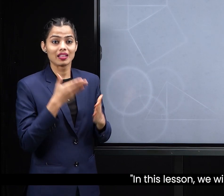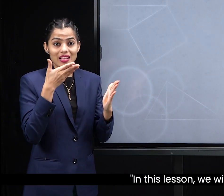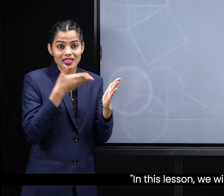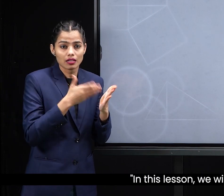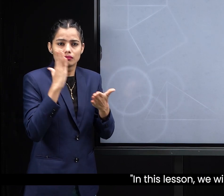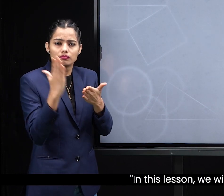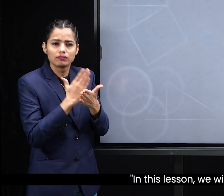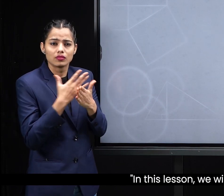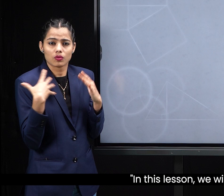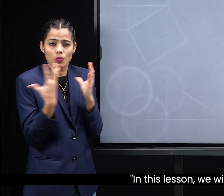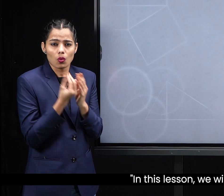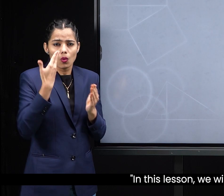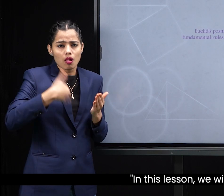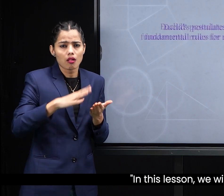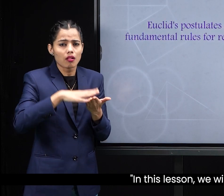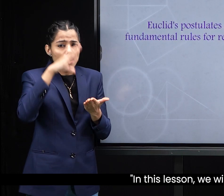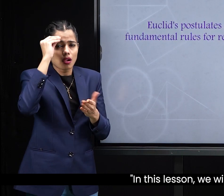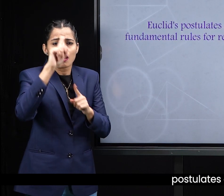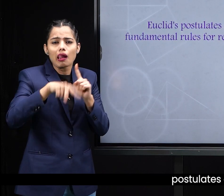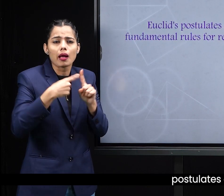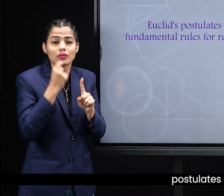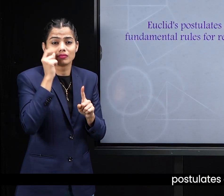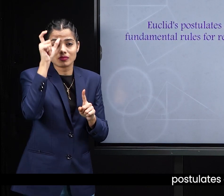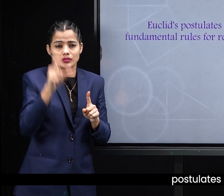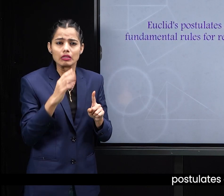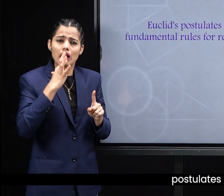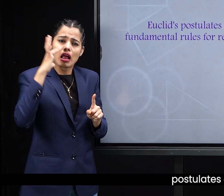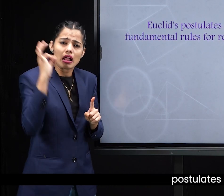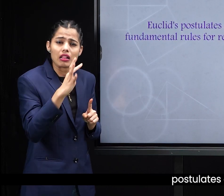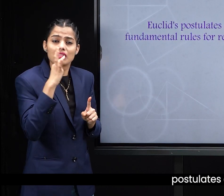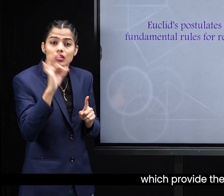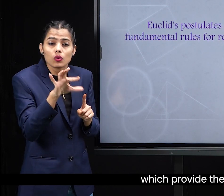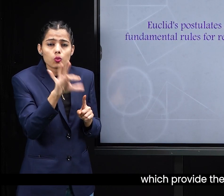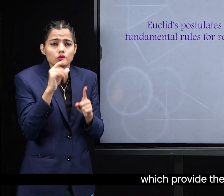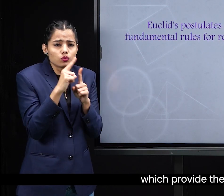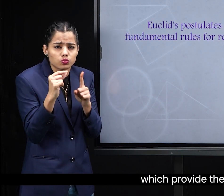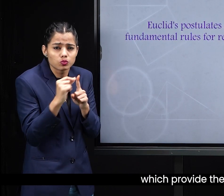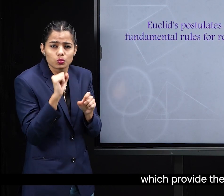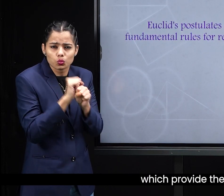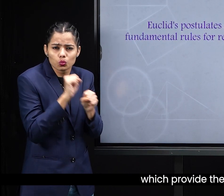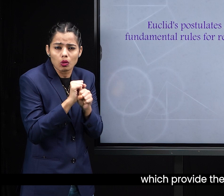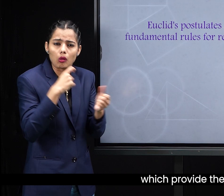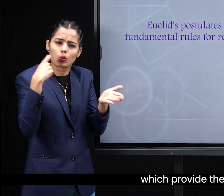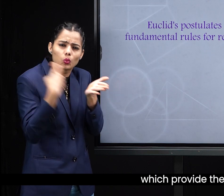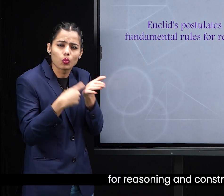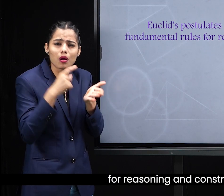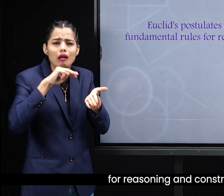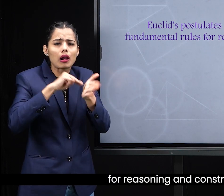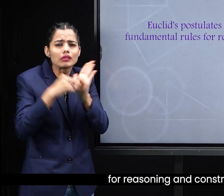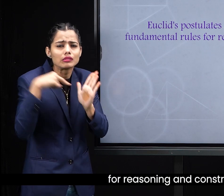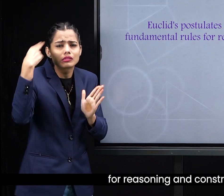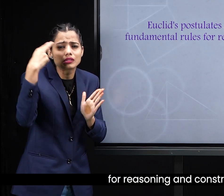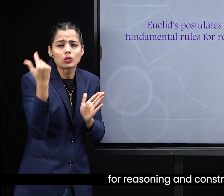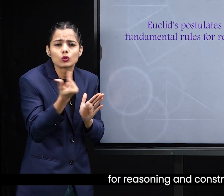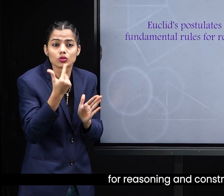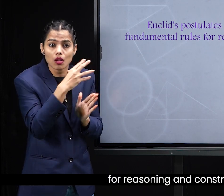In this lesson, we will learn about Euclid's postulates and axioms, which provide the fundamental rules for